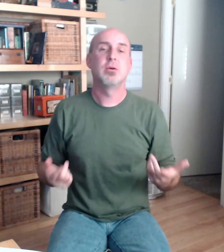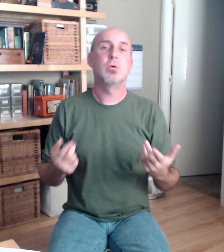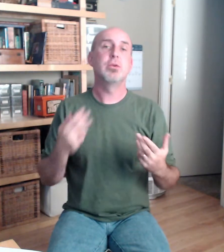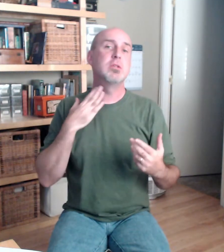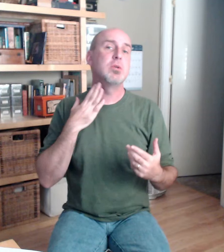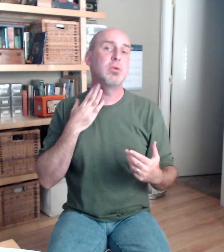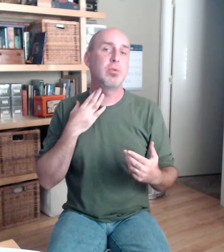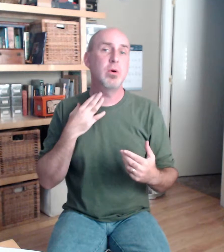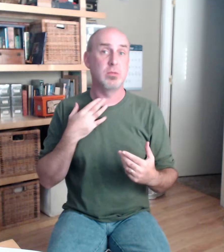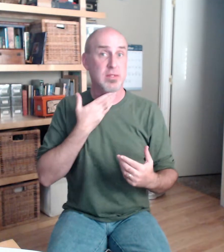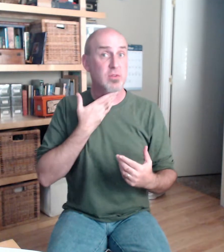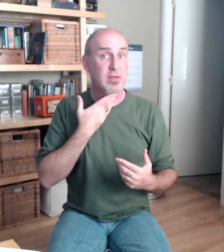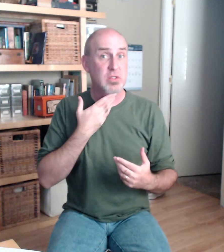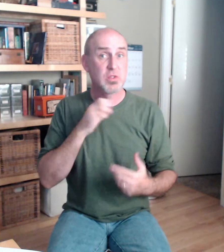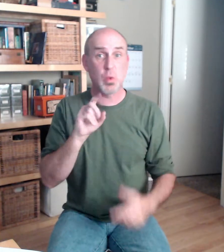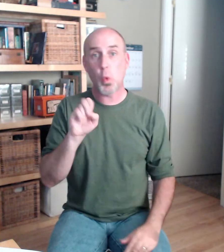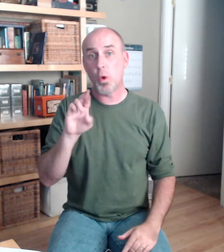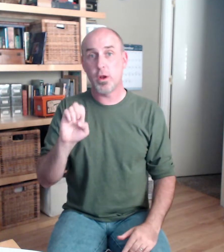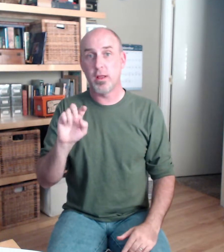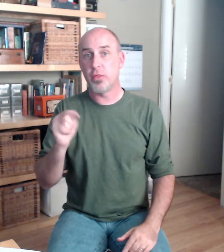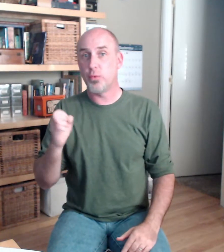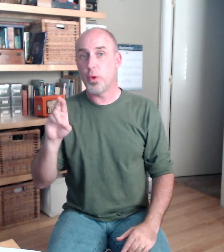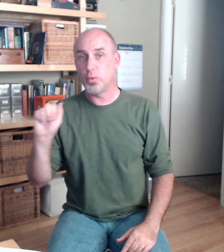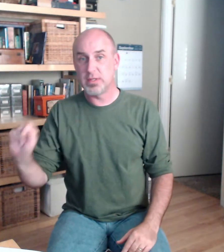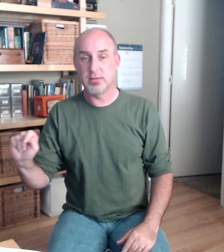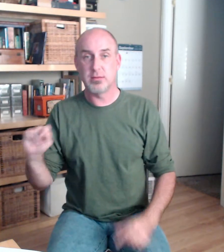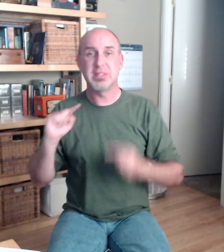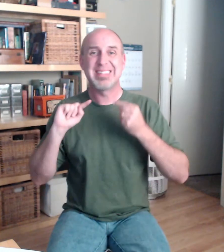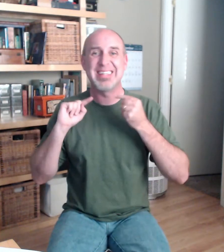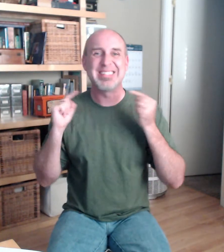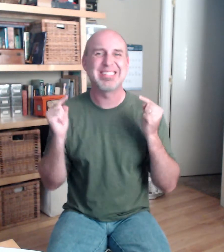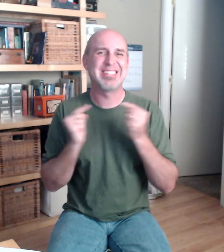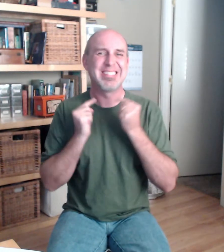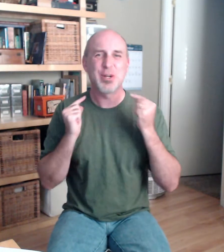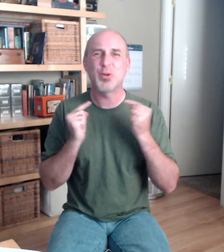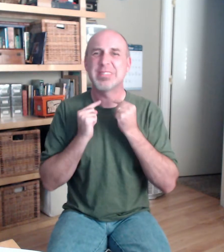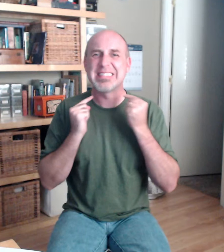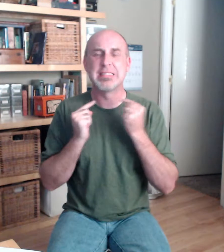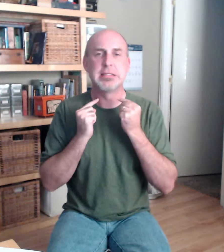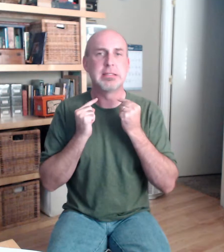Or you can do it your throat. If you have a sore throat, you can sign, oh, hurts.